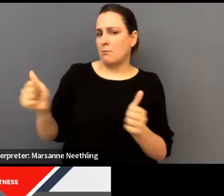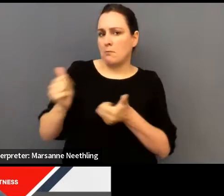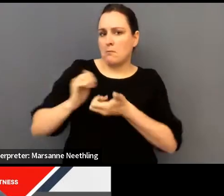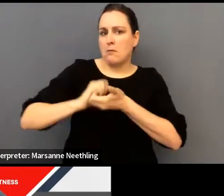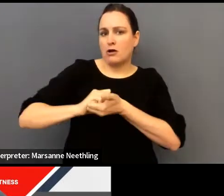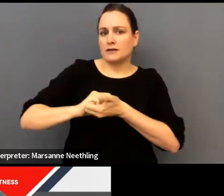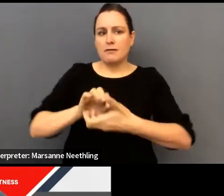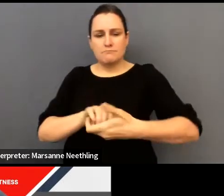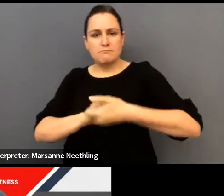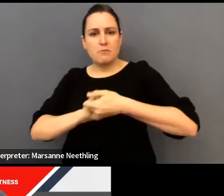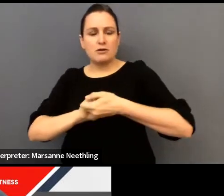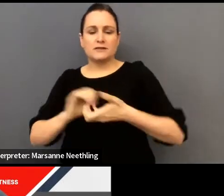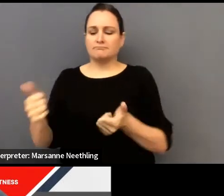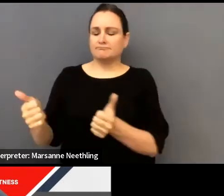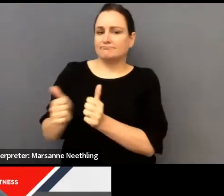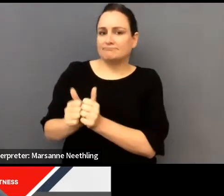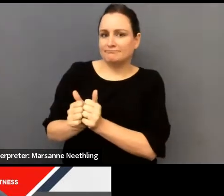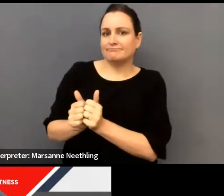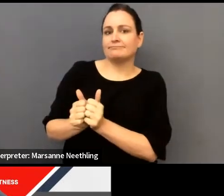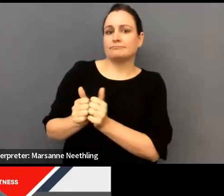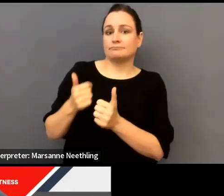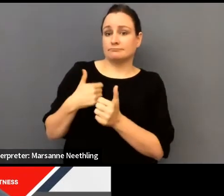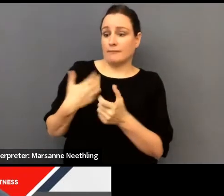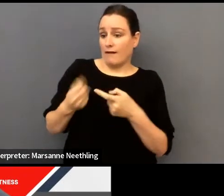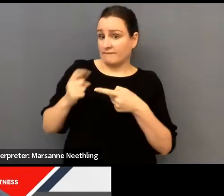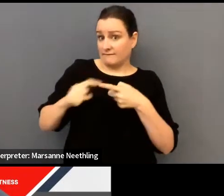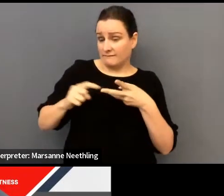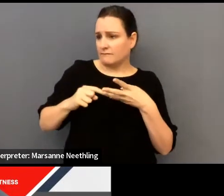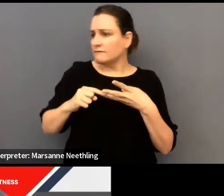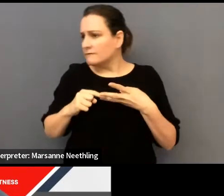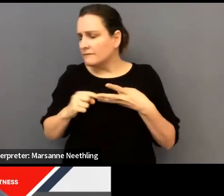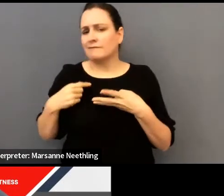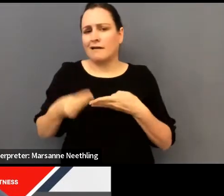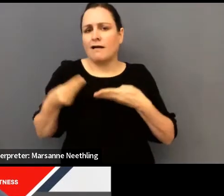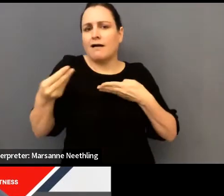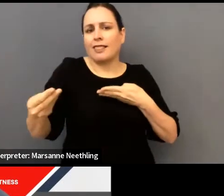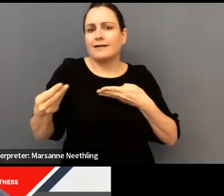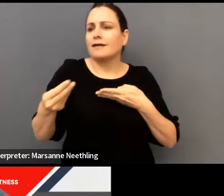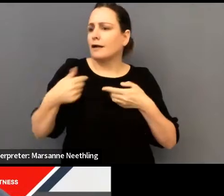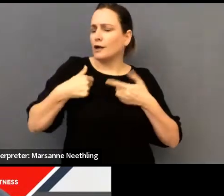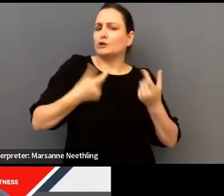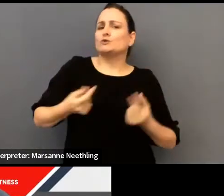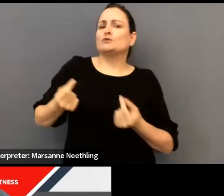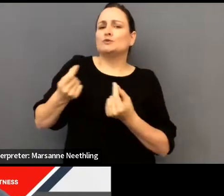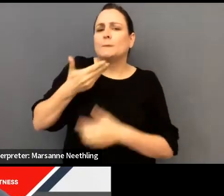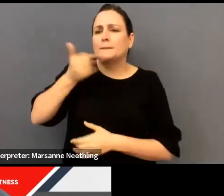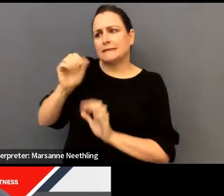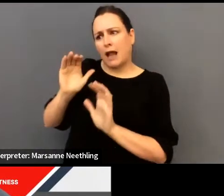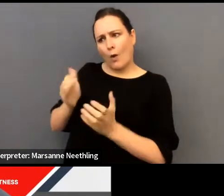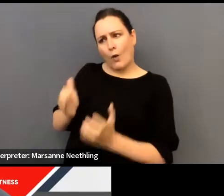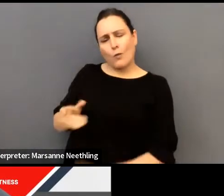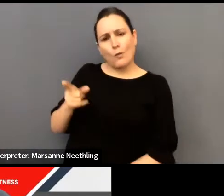share best practice to assist in improving services provided to students with disabilities.